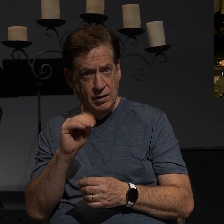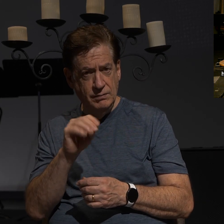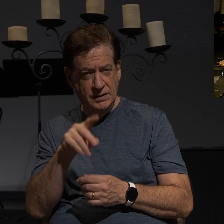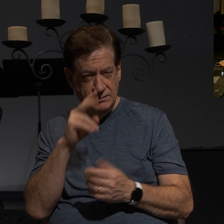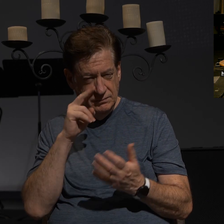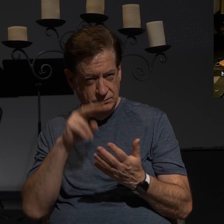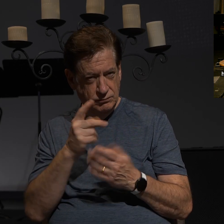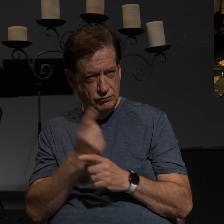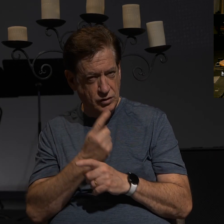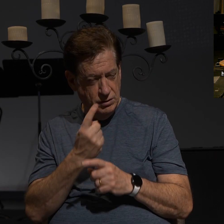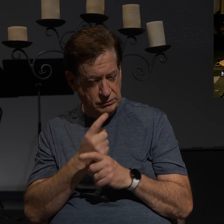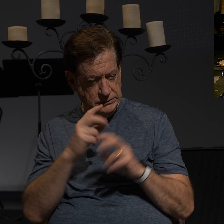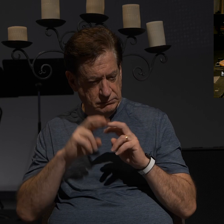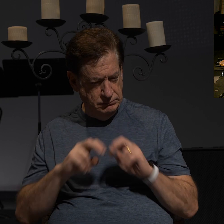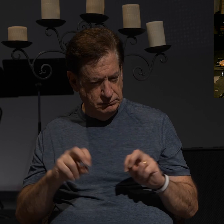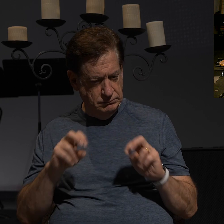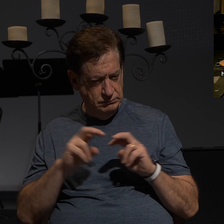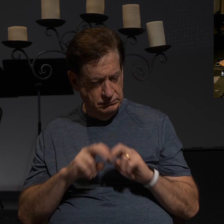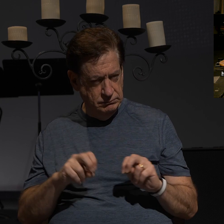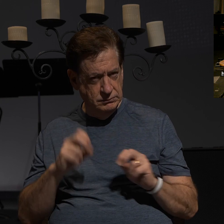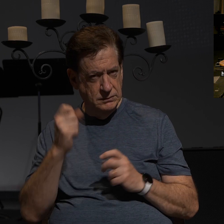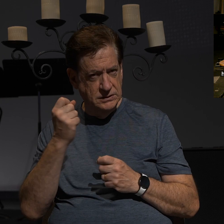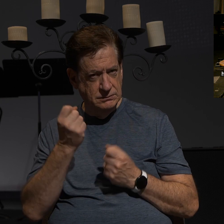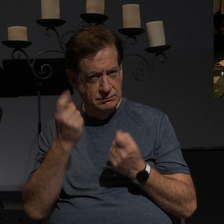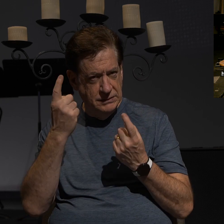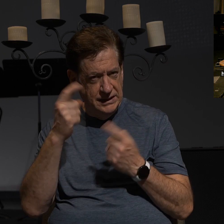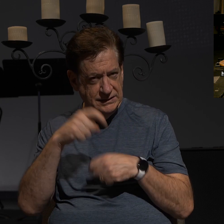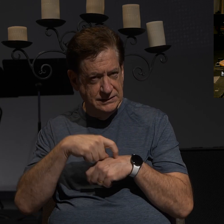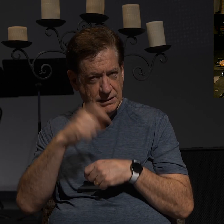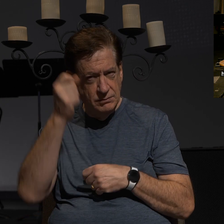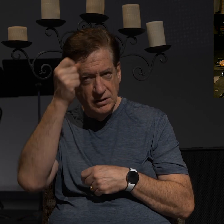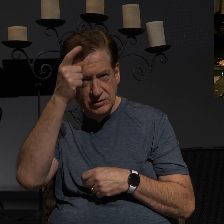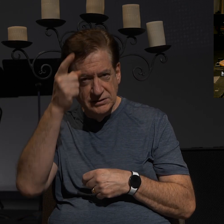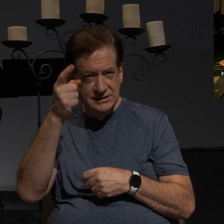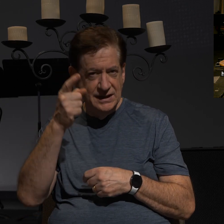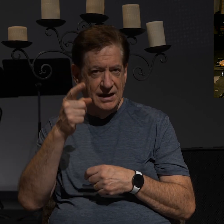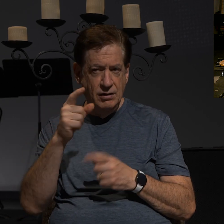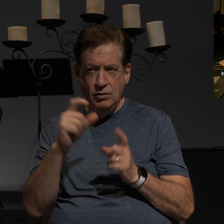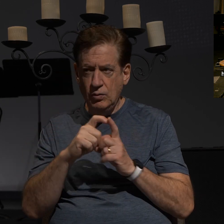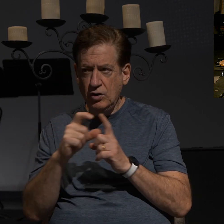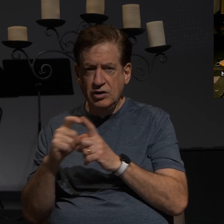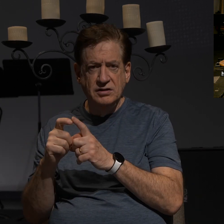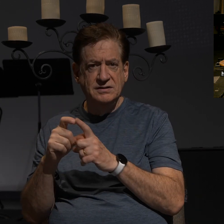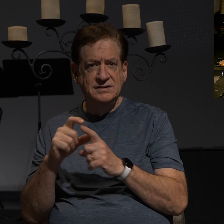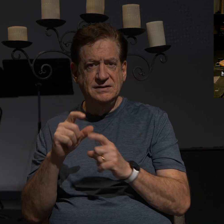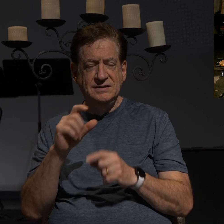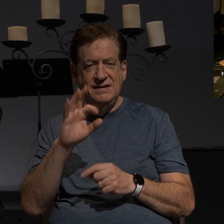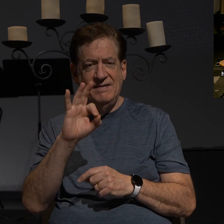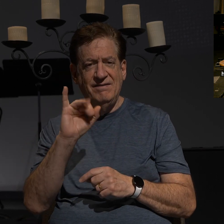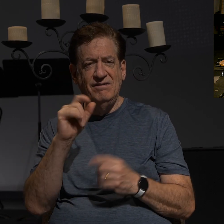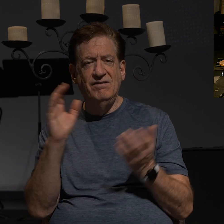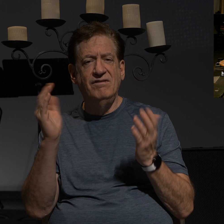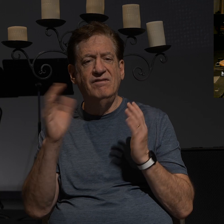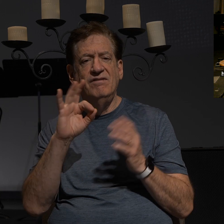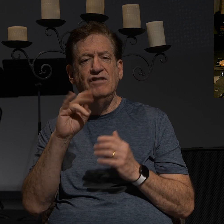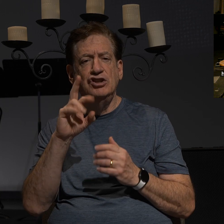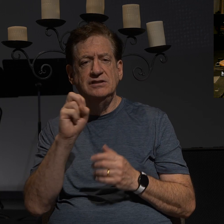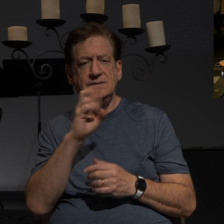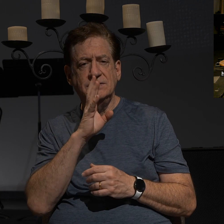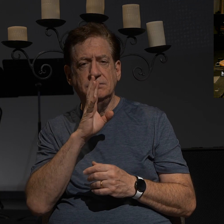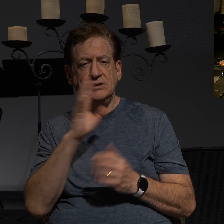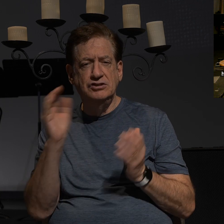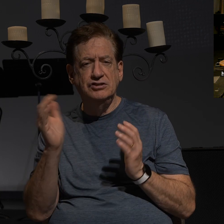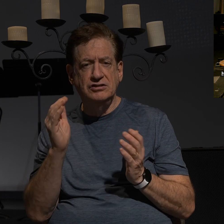digging, and we spend a little time understanding words and figures of speech and some of the locations that Hosea mentions, we